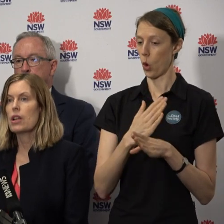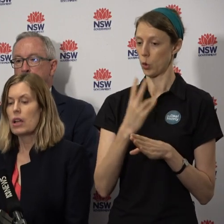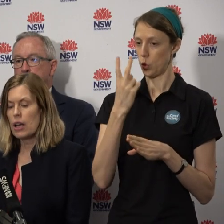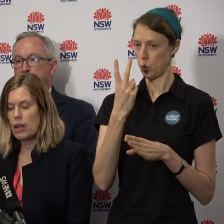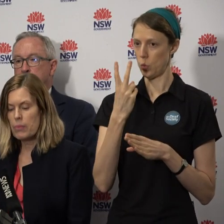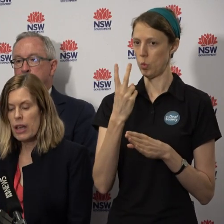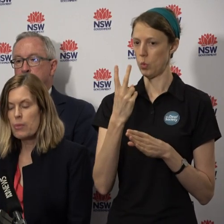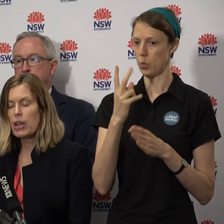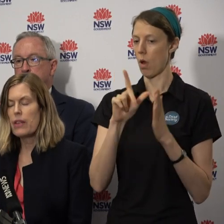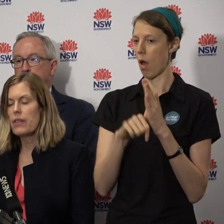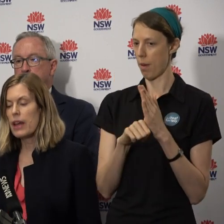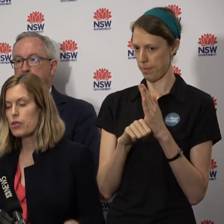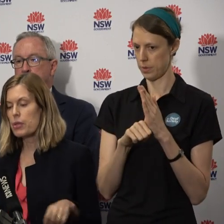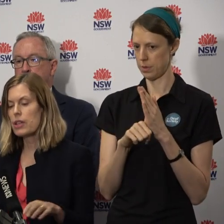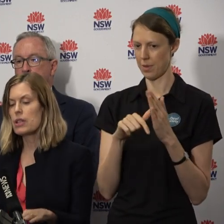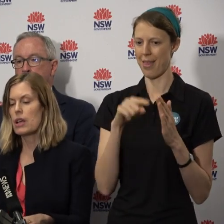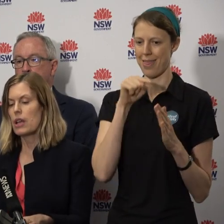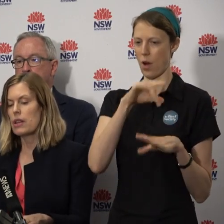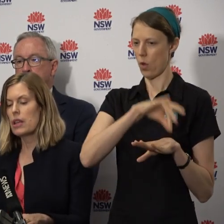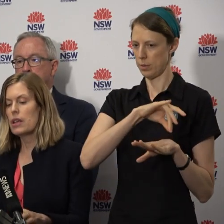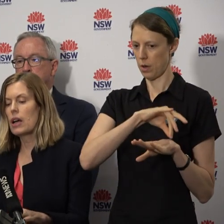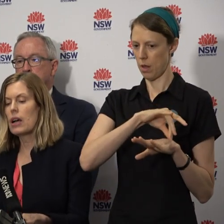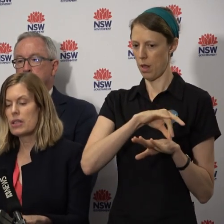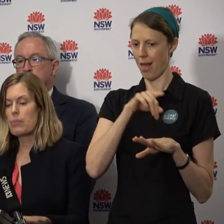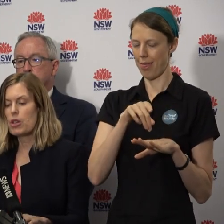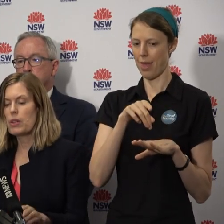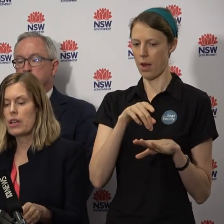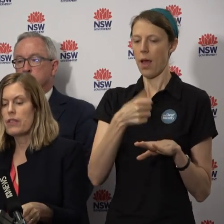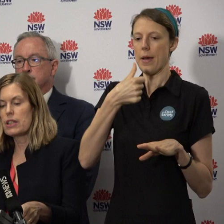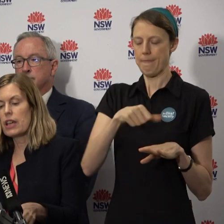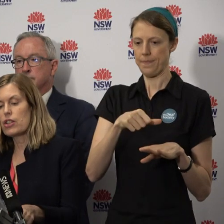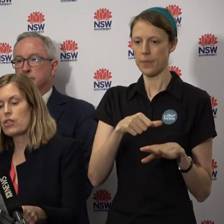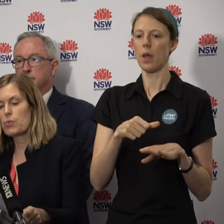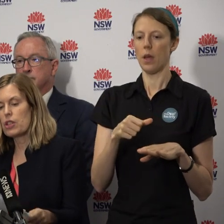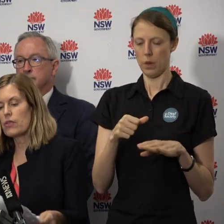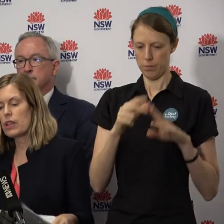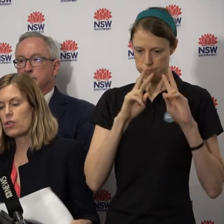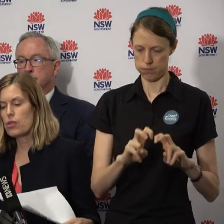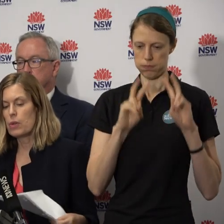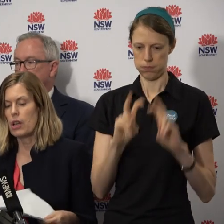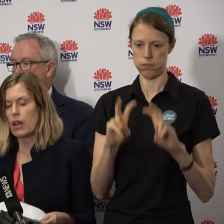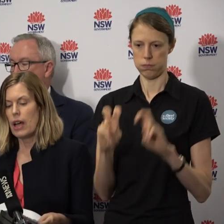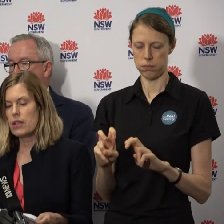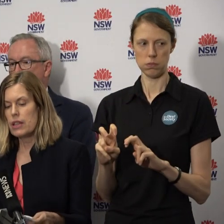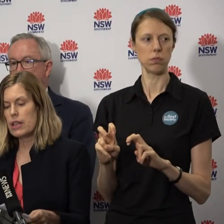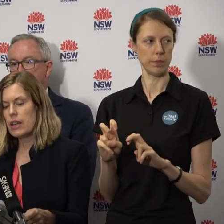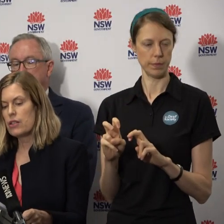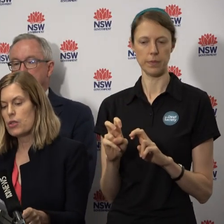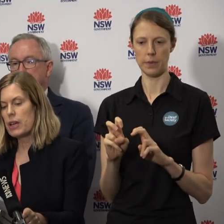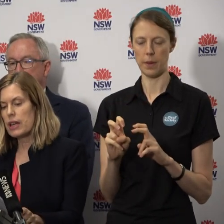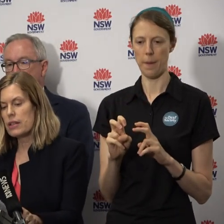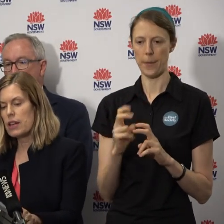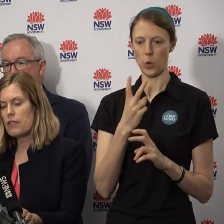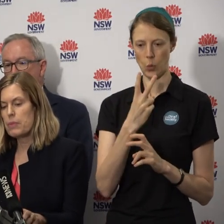at Canterbury, and then that triggered the subsequent investigations, which have led to, as I